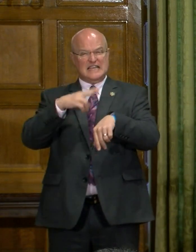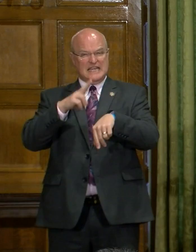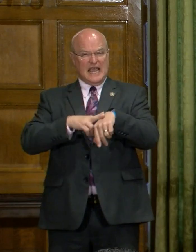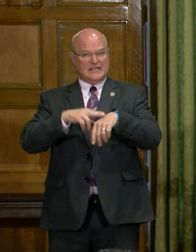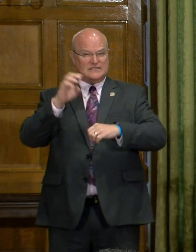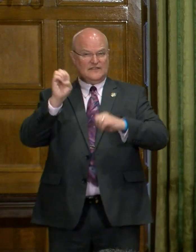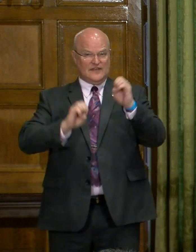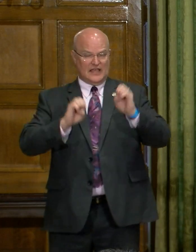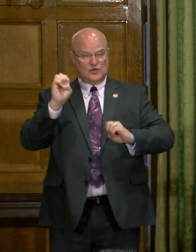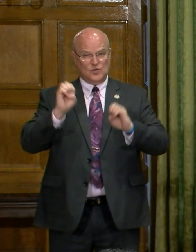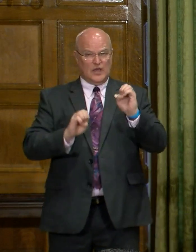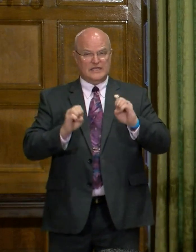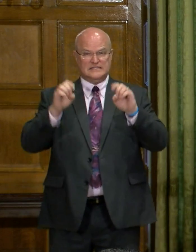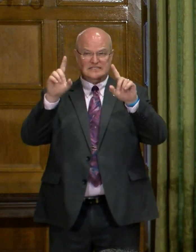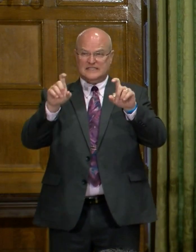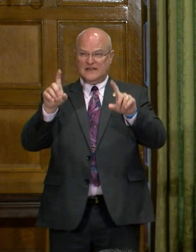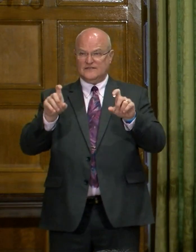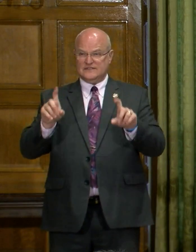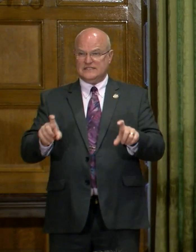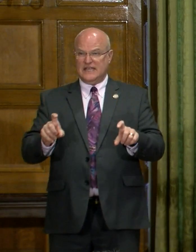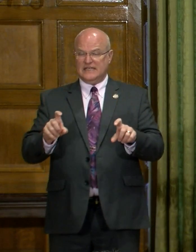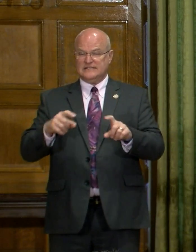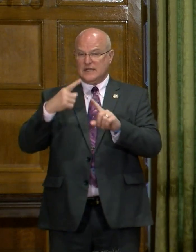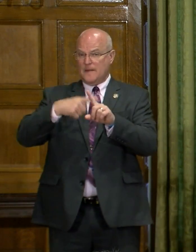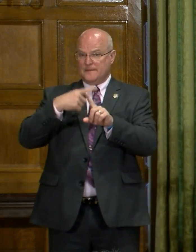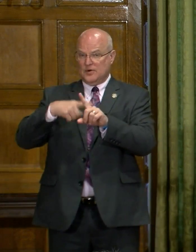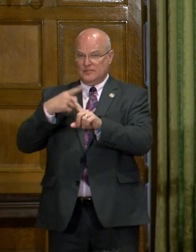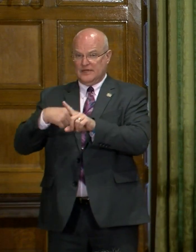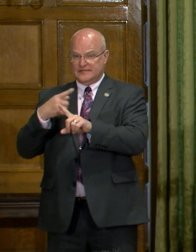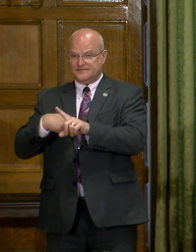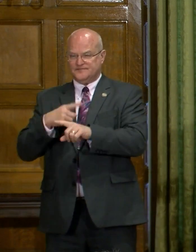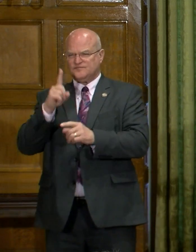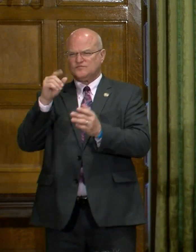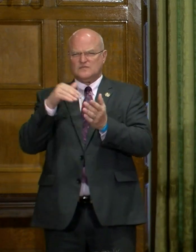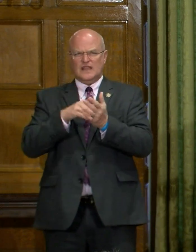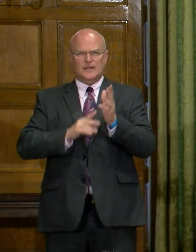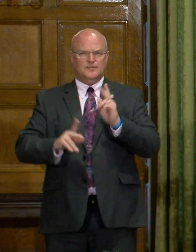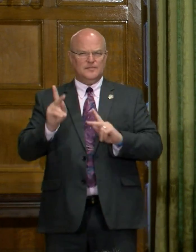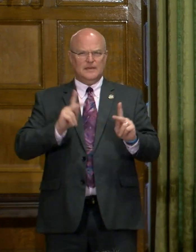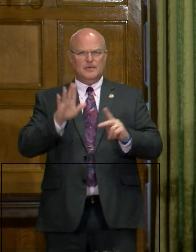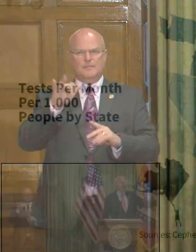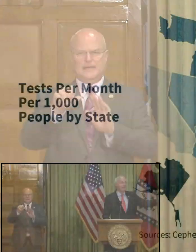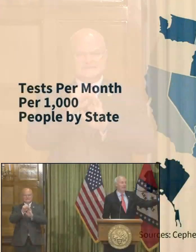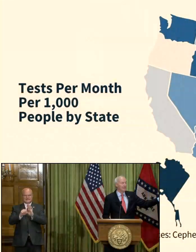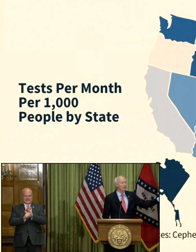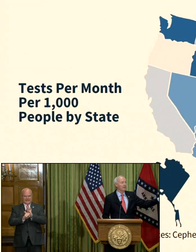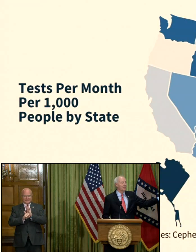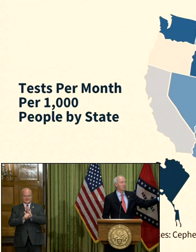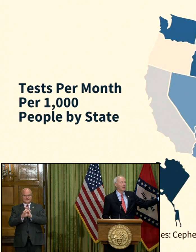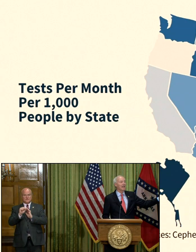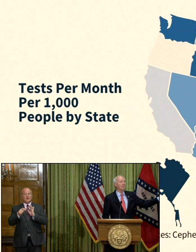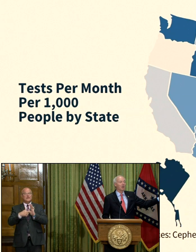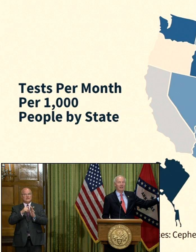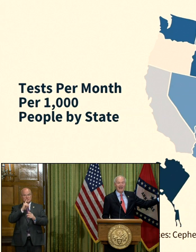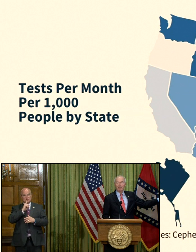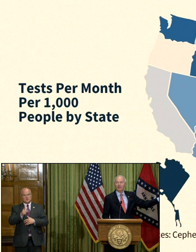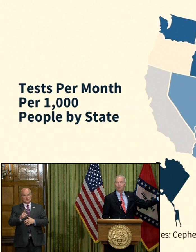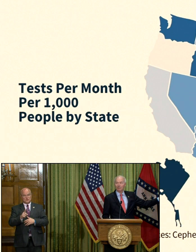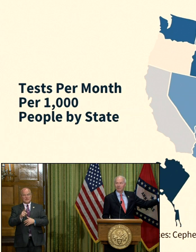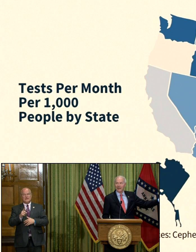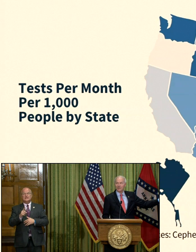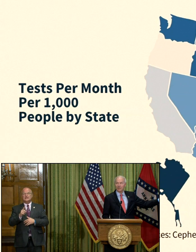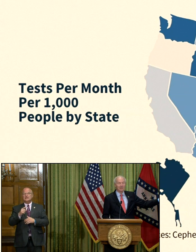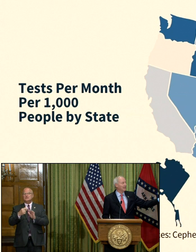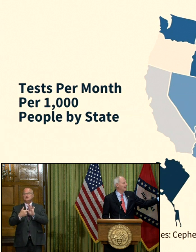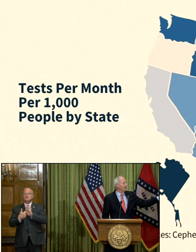national evaluation of tests per month per 1,000 people by state. And so this is really a per